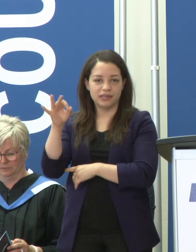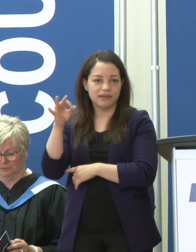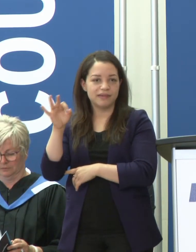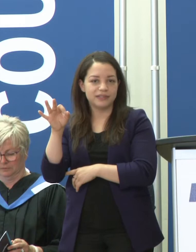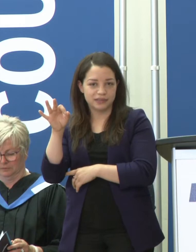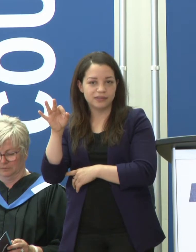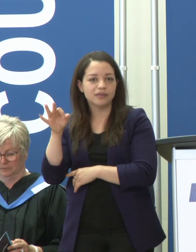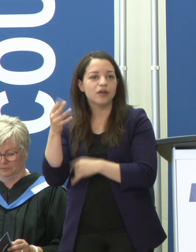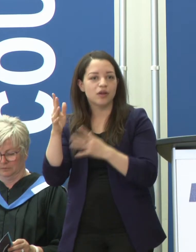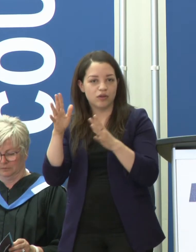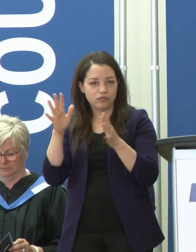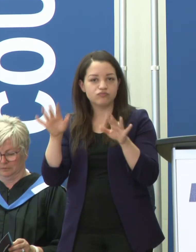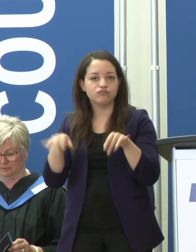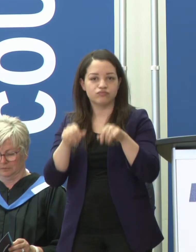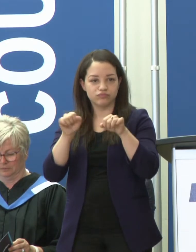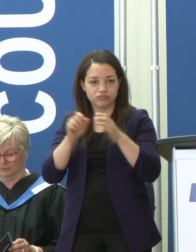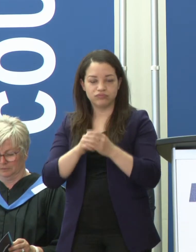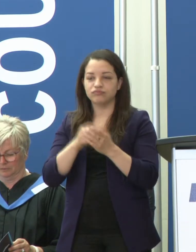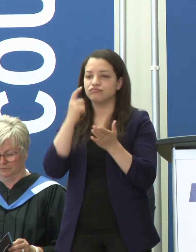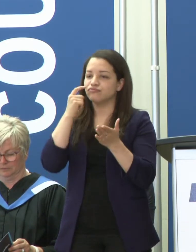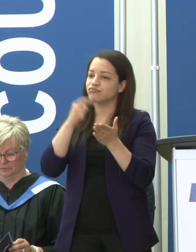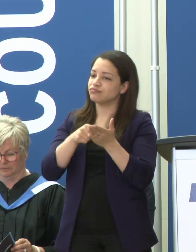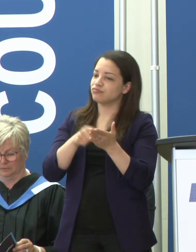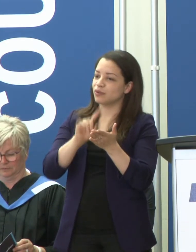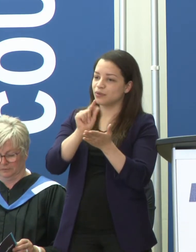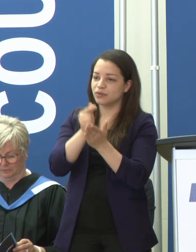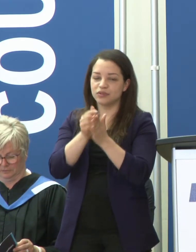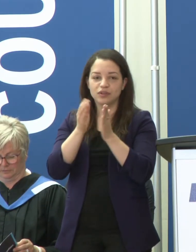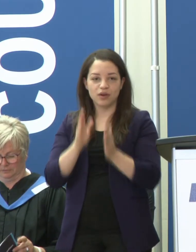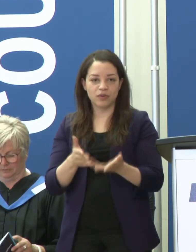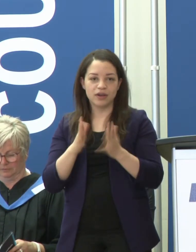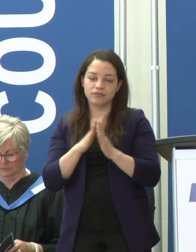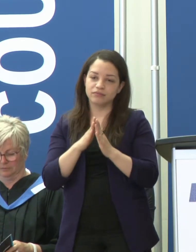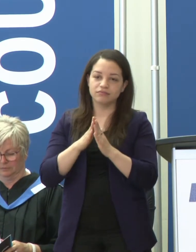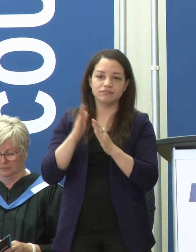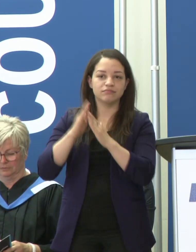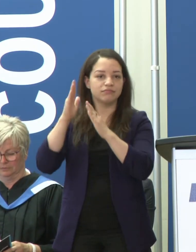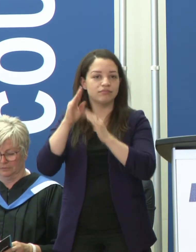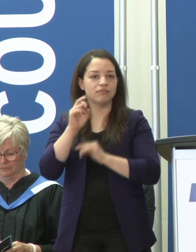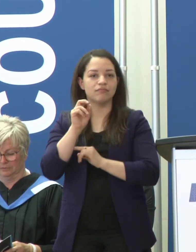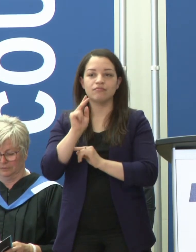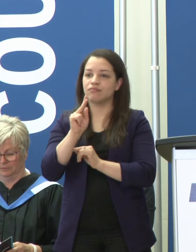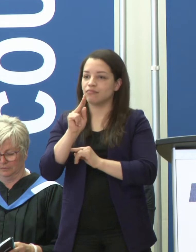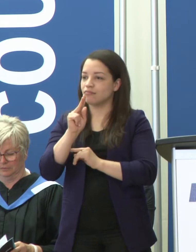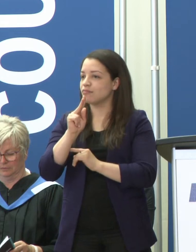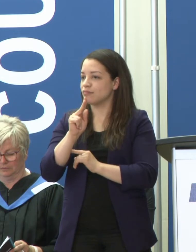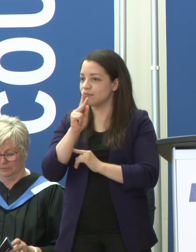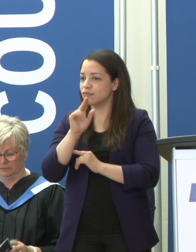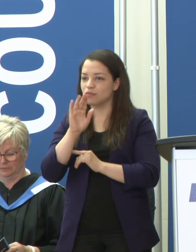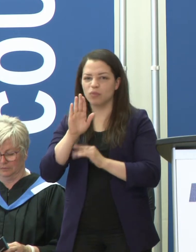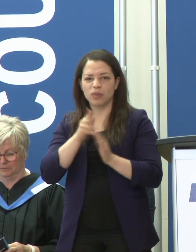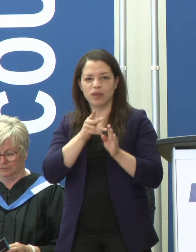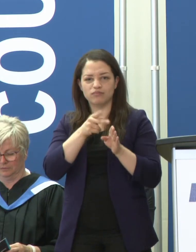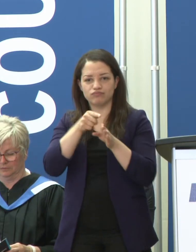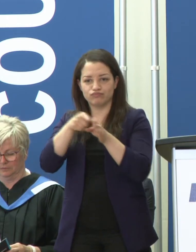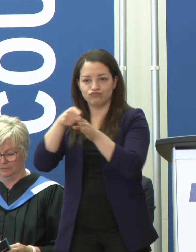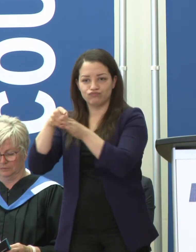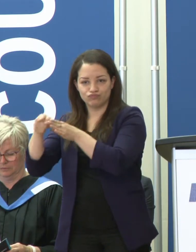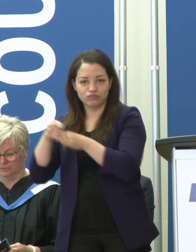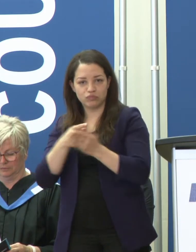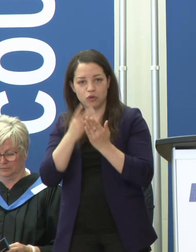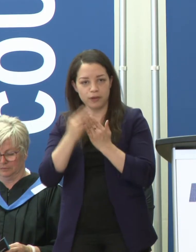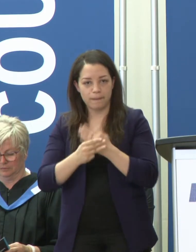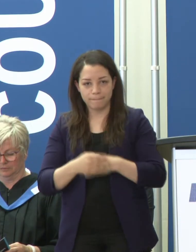2019, and recognition was given to graduates who achieved the highest academic standing in their respective